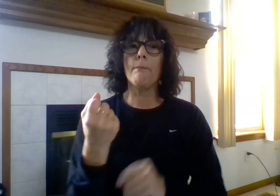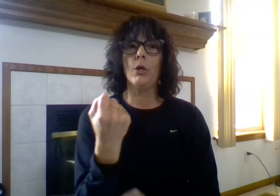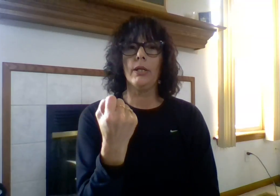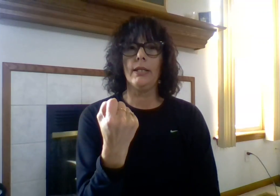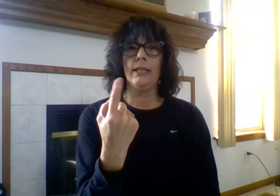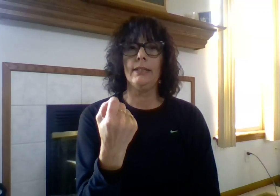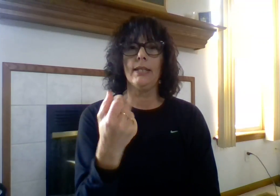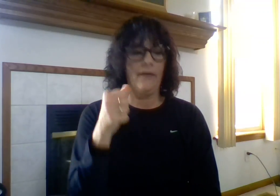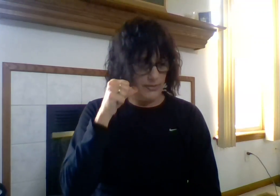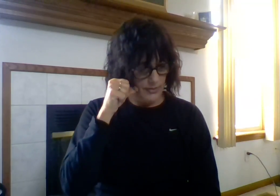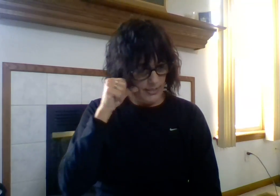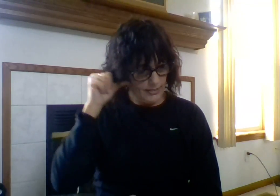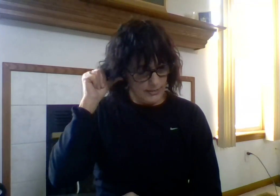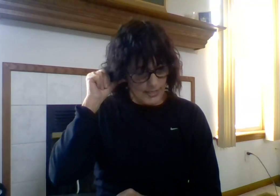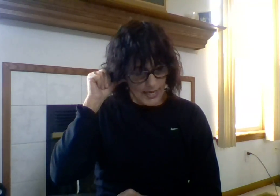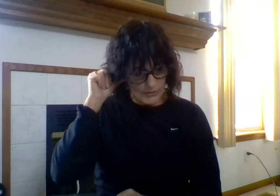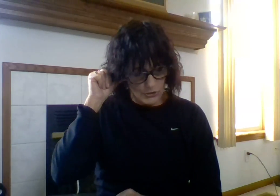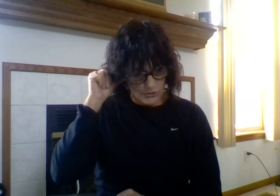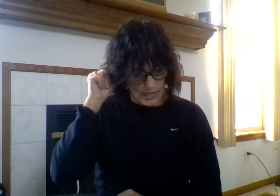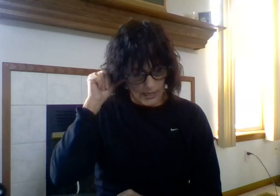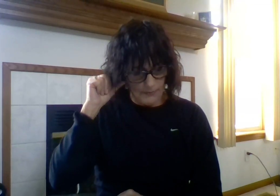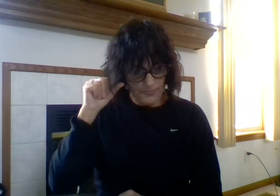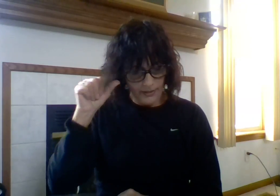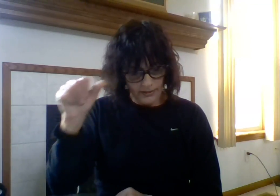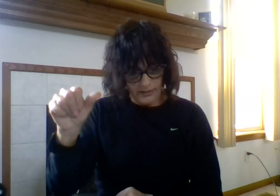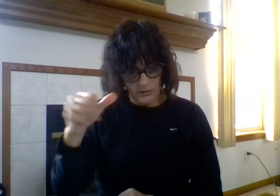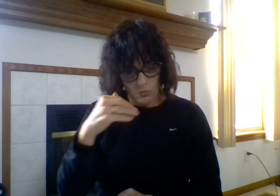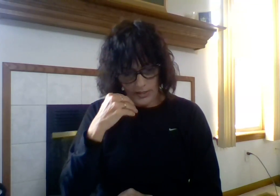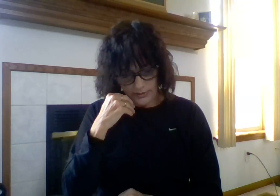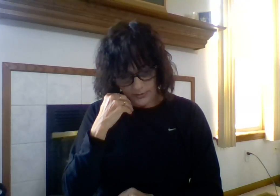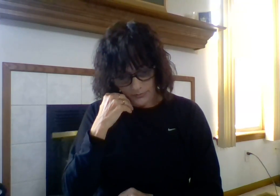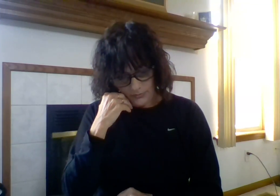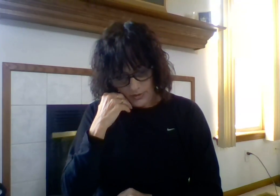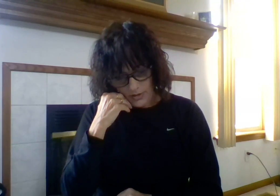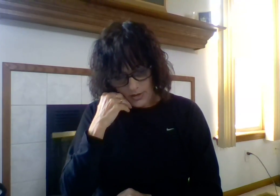Number 11, yesterday he was